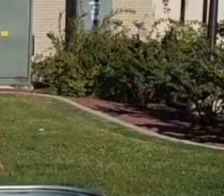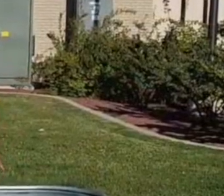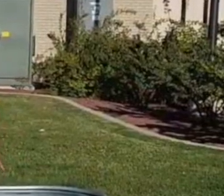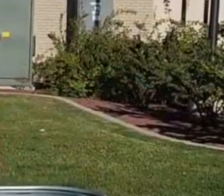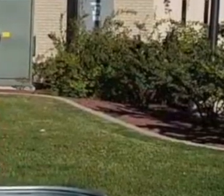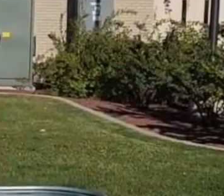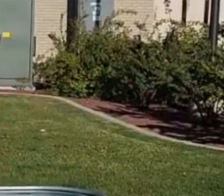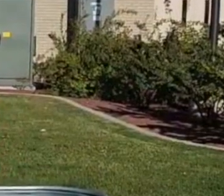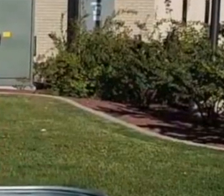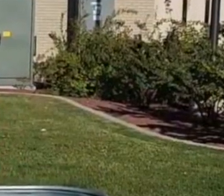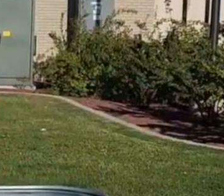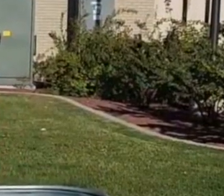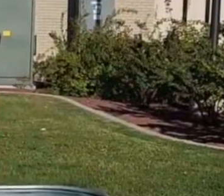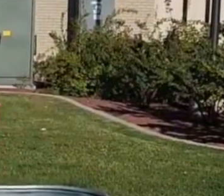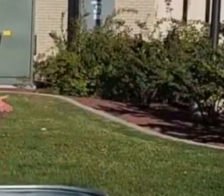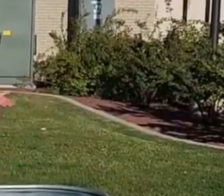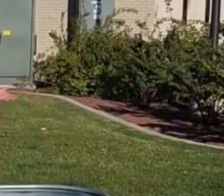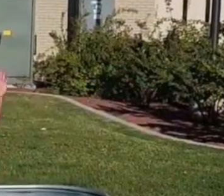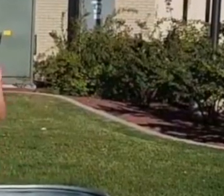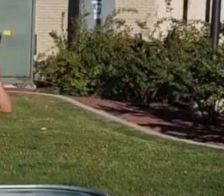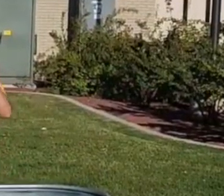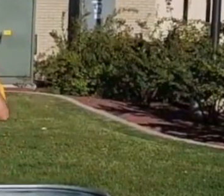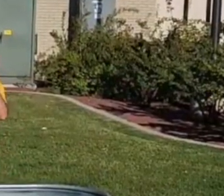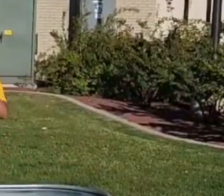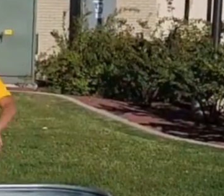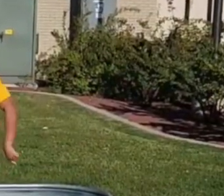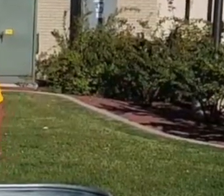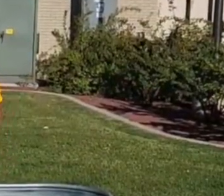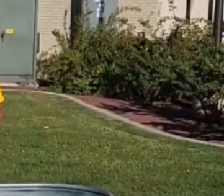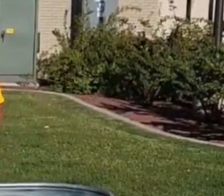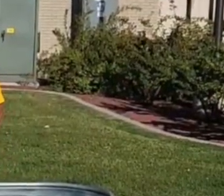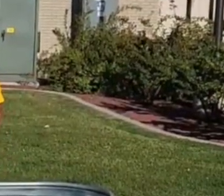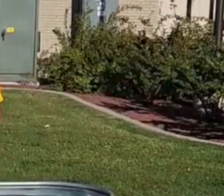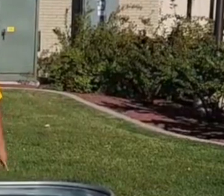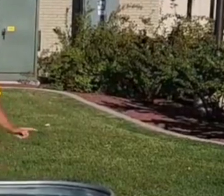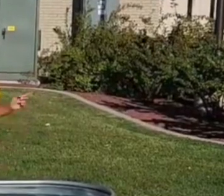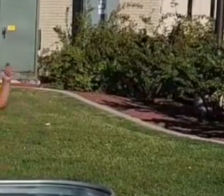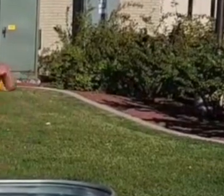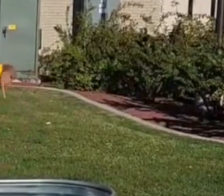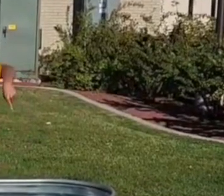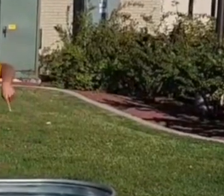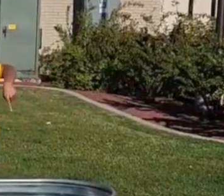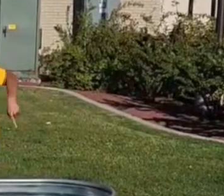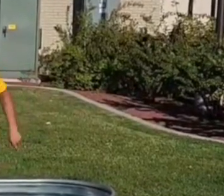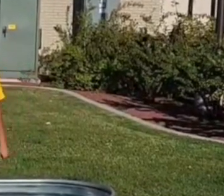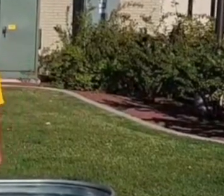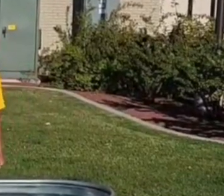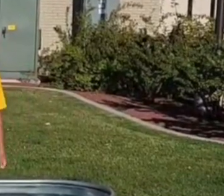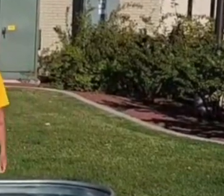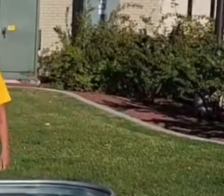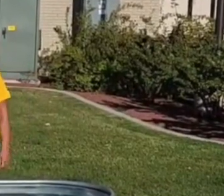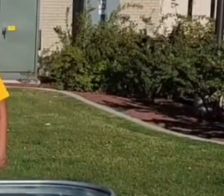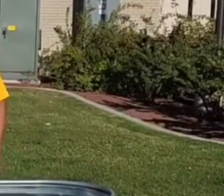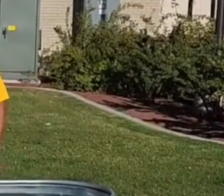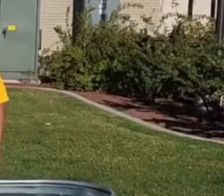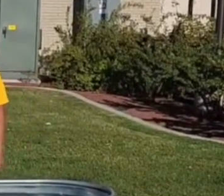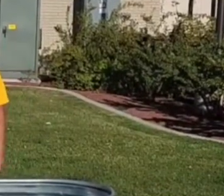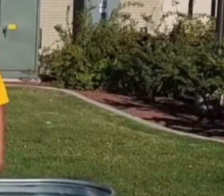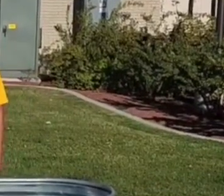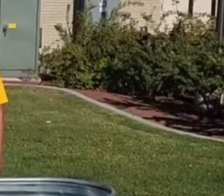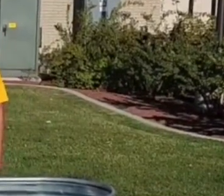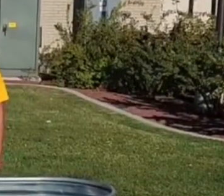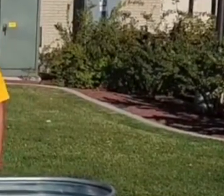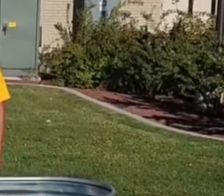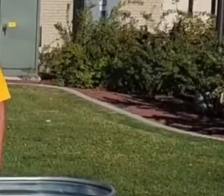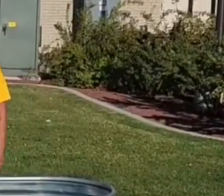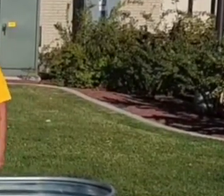your tablets, whatever you use to stay connected, because we want you to download our Living Water app so that you can stay in touch with all things